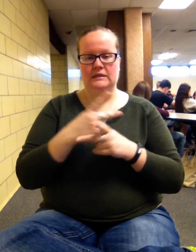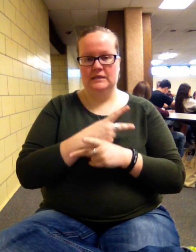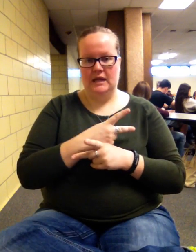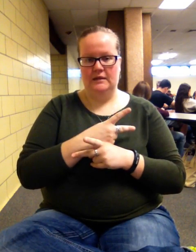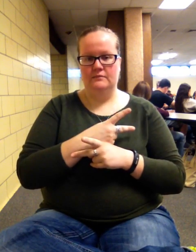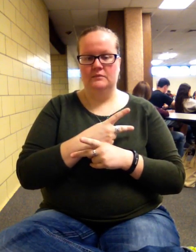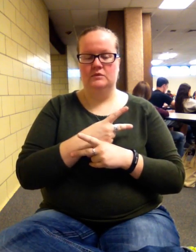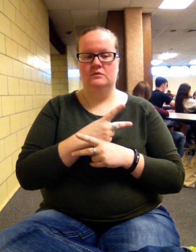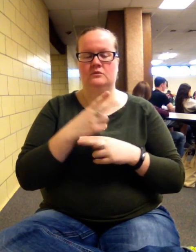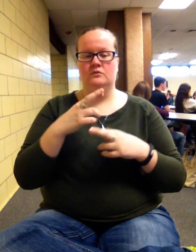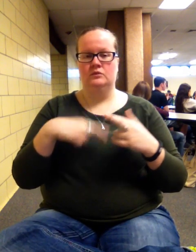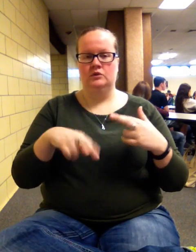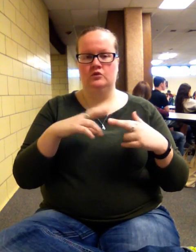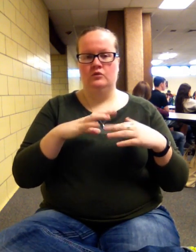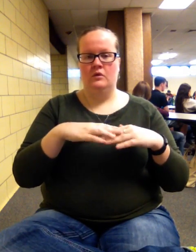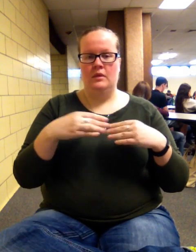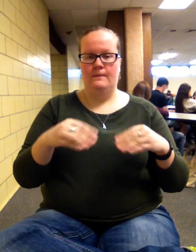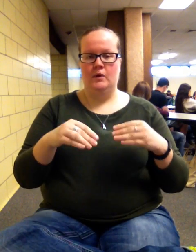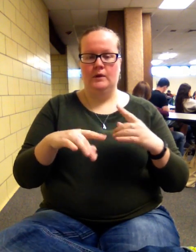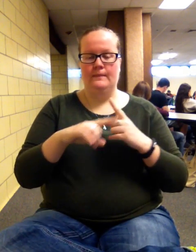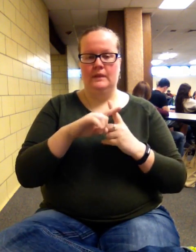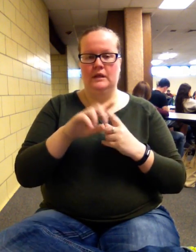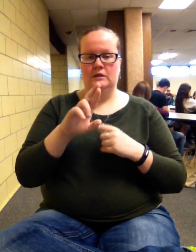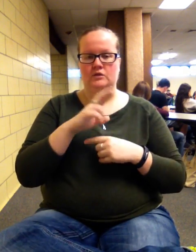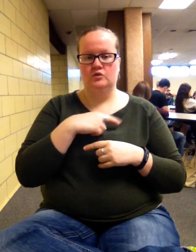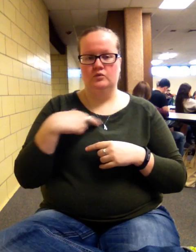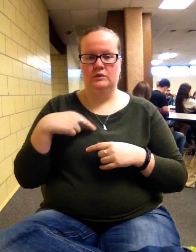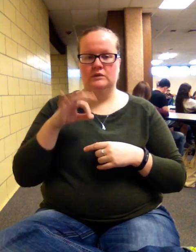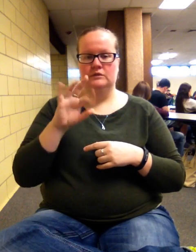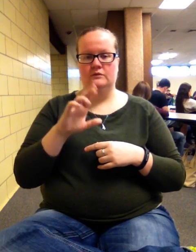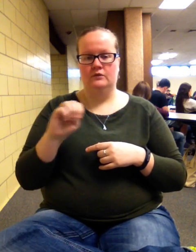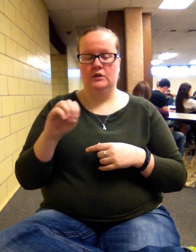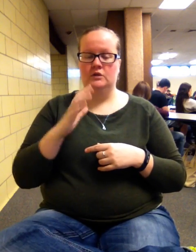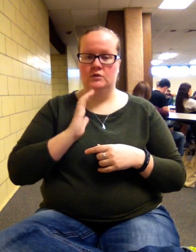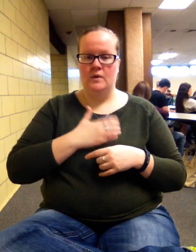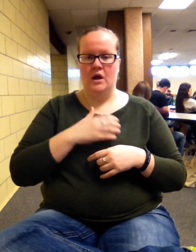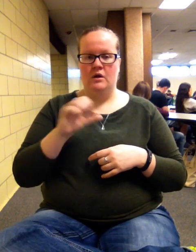minus risk-free. So our SML equation.